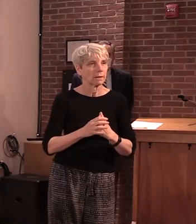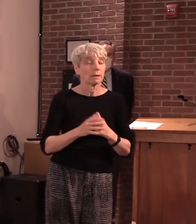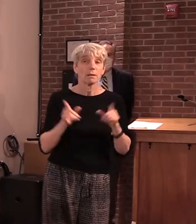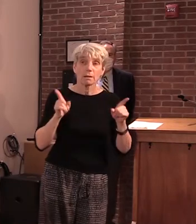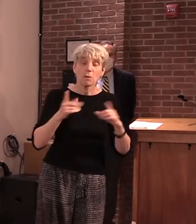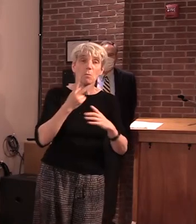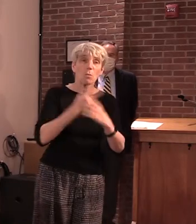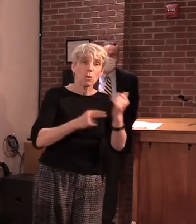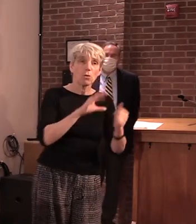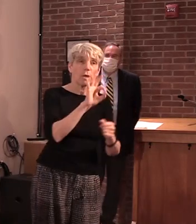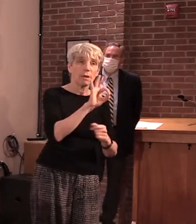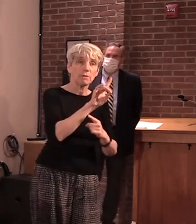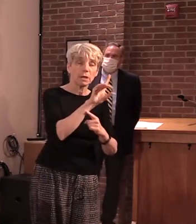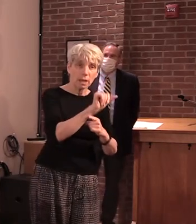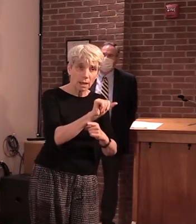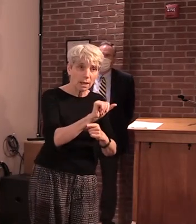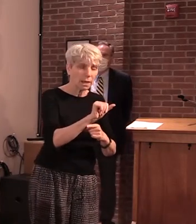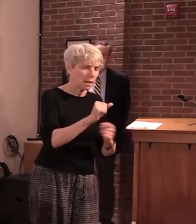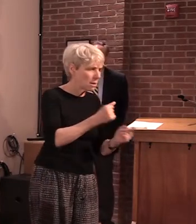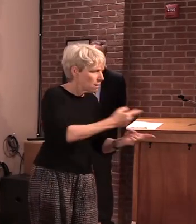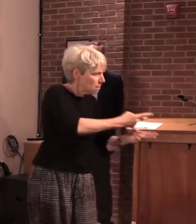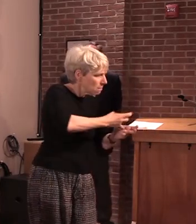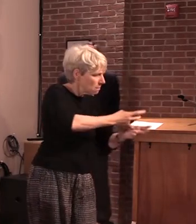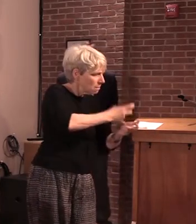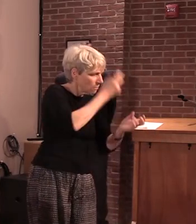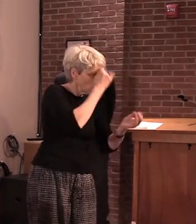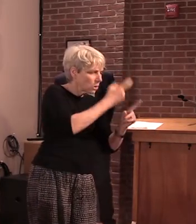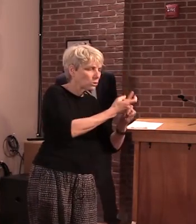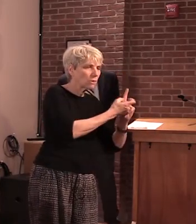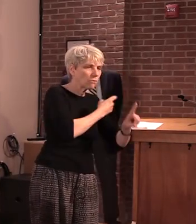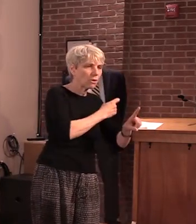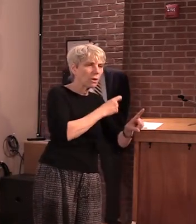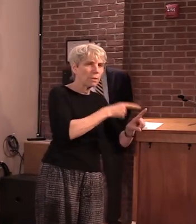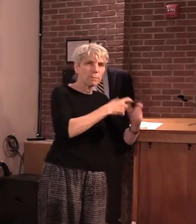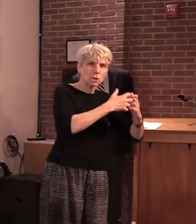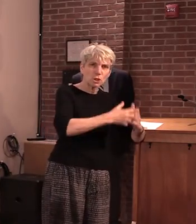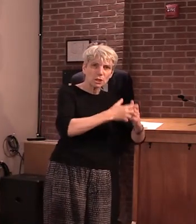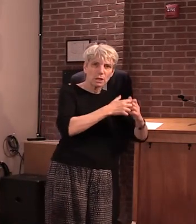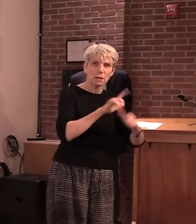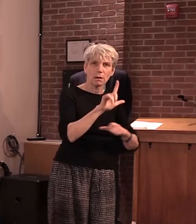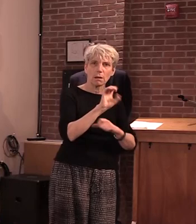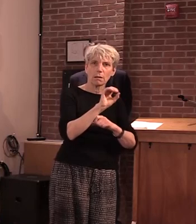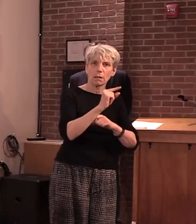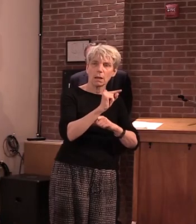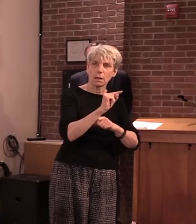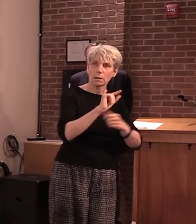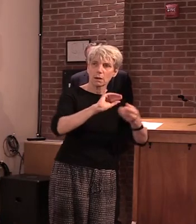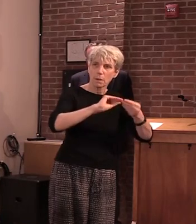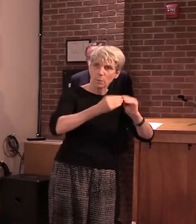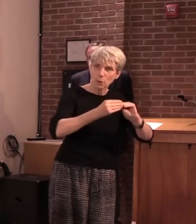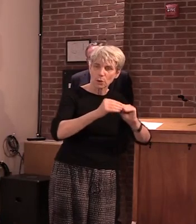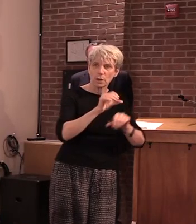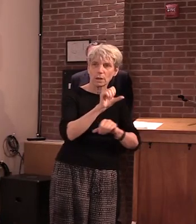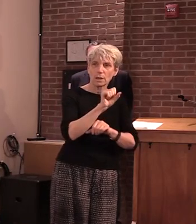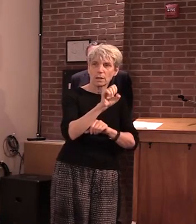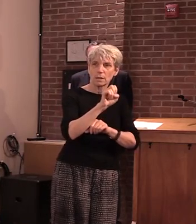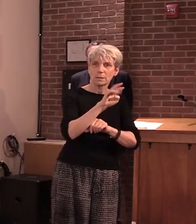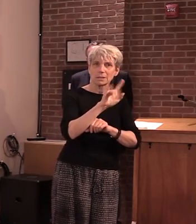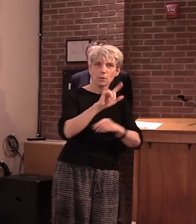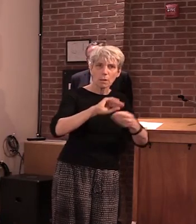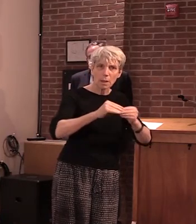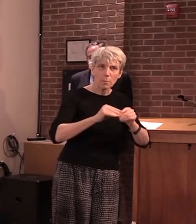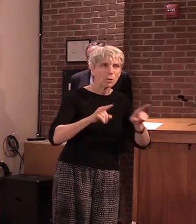of data from the machine, lot numbers, serial numbers, etc. And we'll just have to